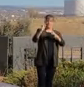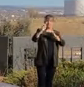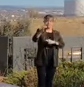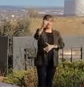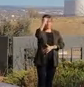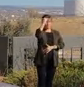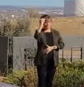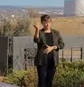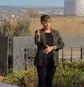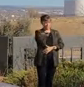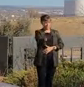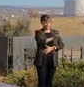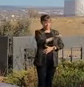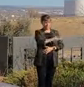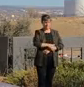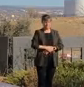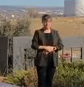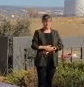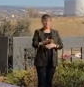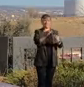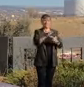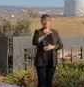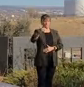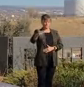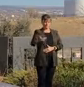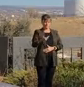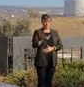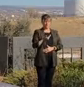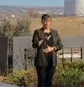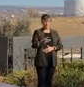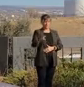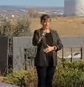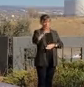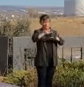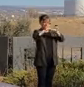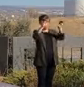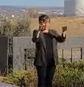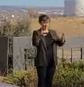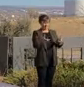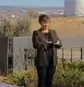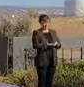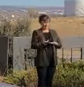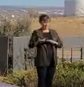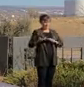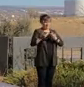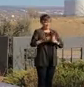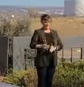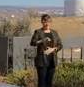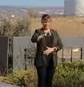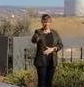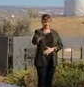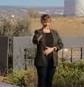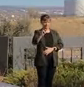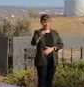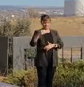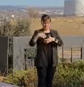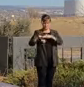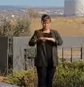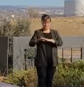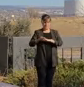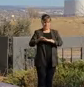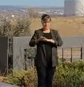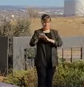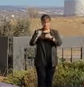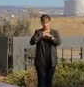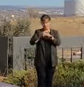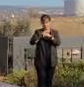you. Now I'd like to introduce our wreath bearers. John Scavone was born in Utica, New York,